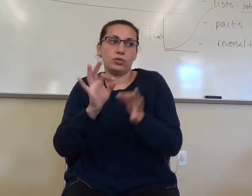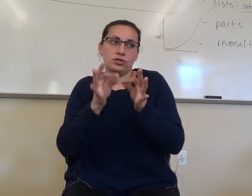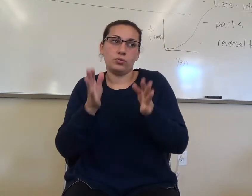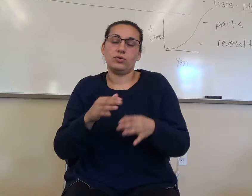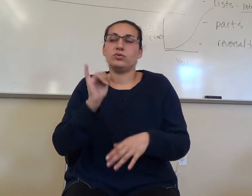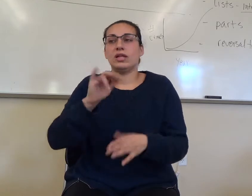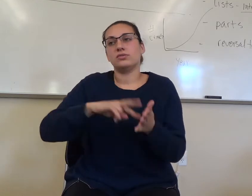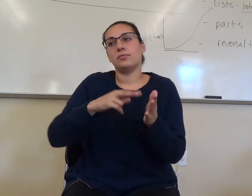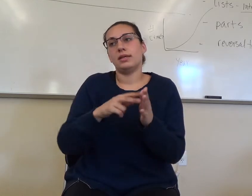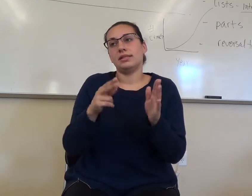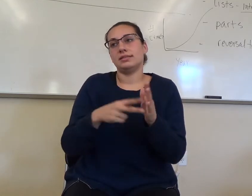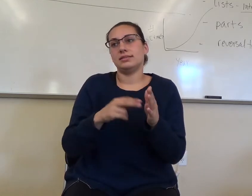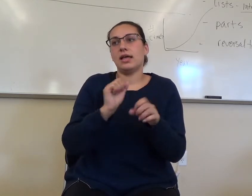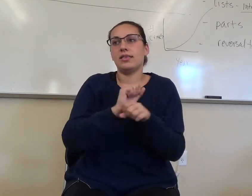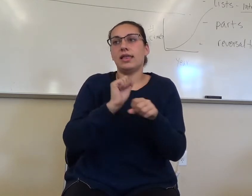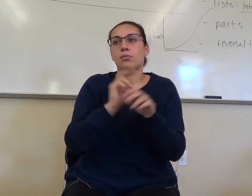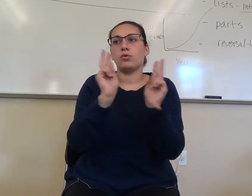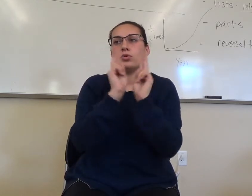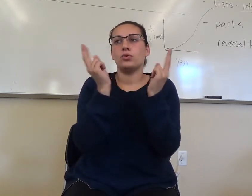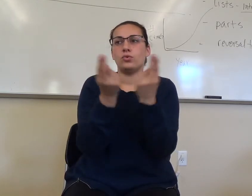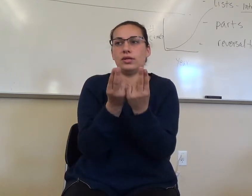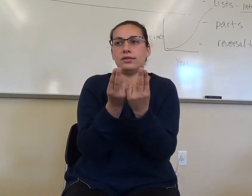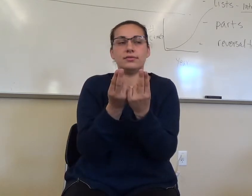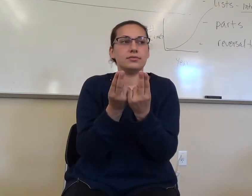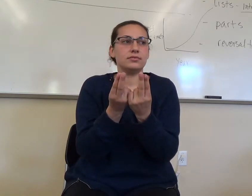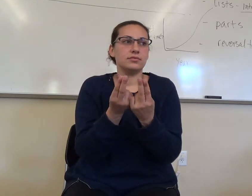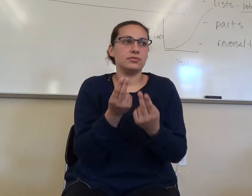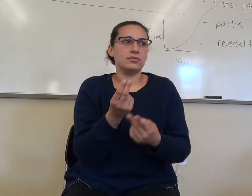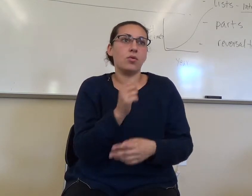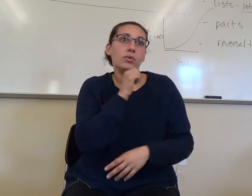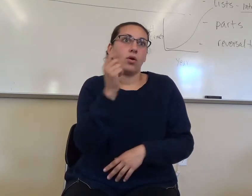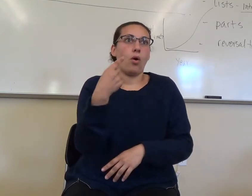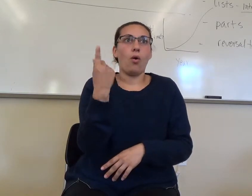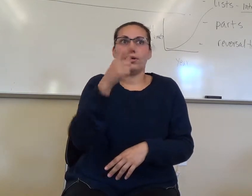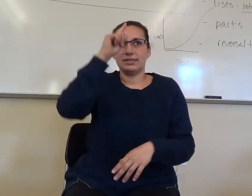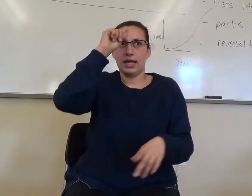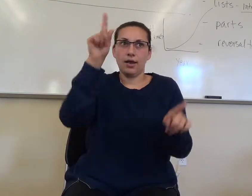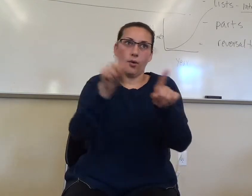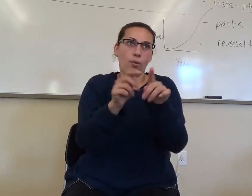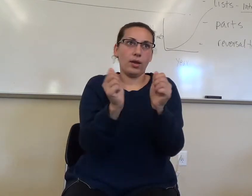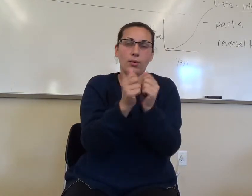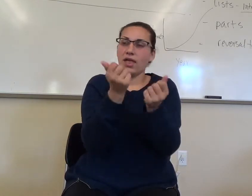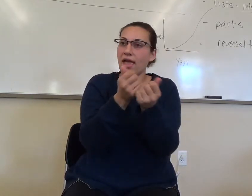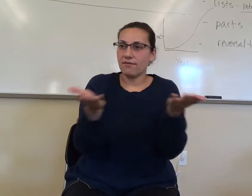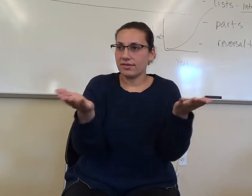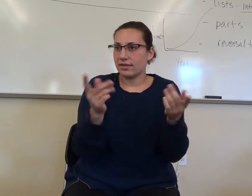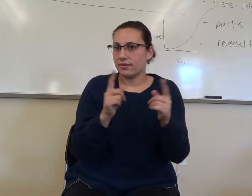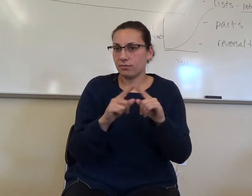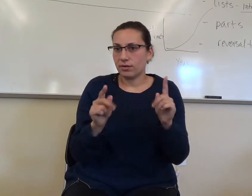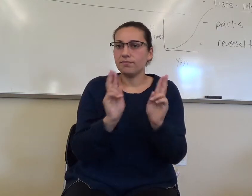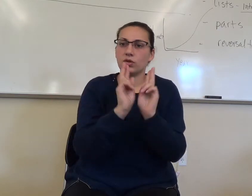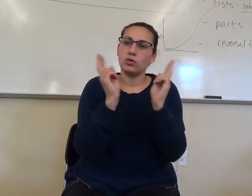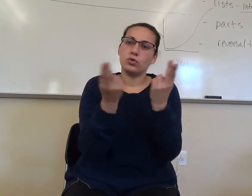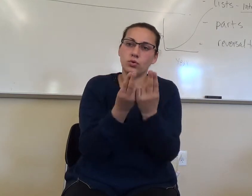something that comes around. Not necessarily, we don't always agree with all of it, but the union says, here are the rules for your